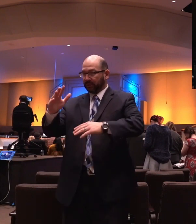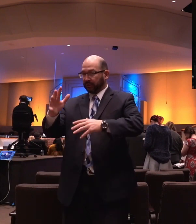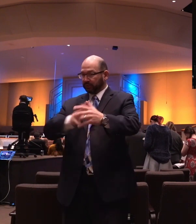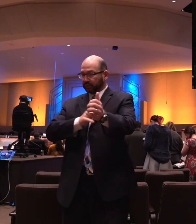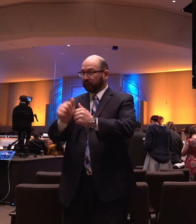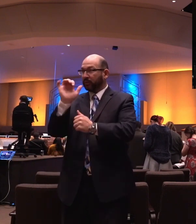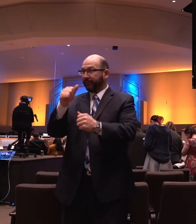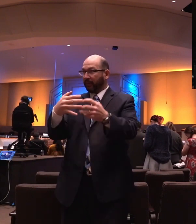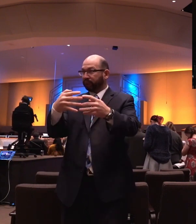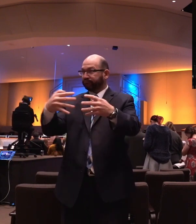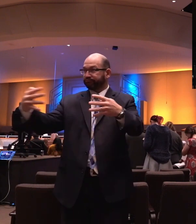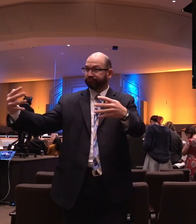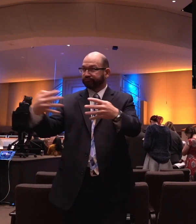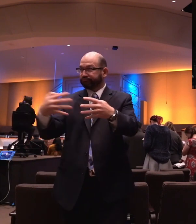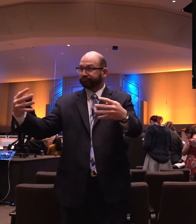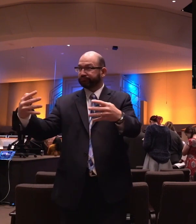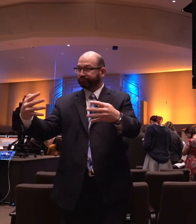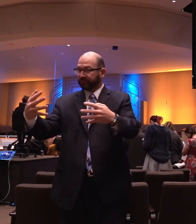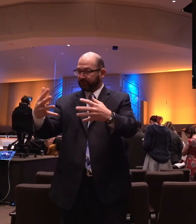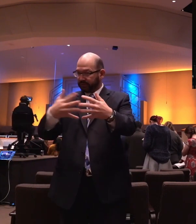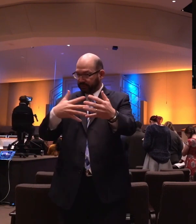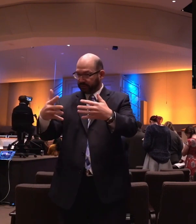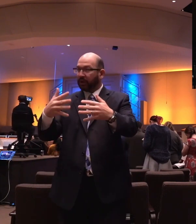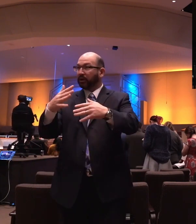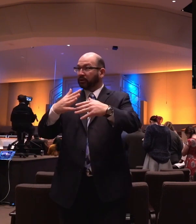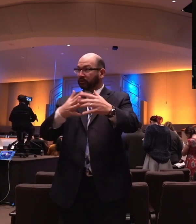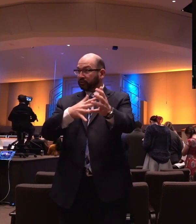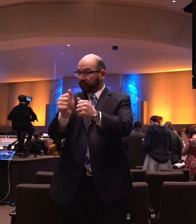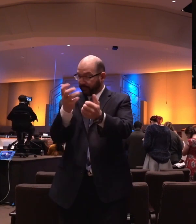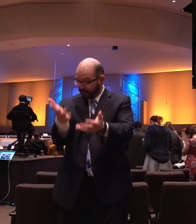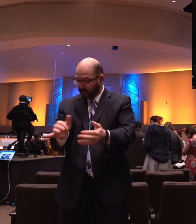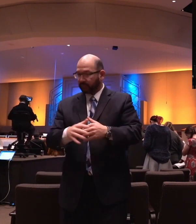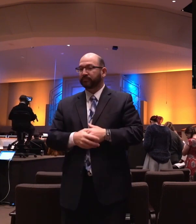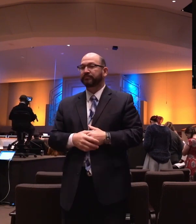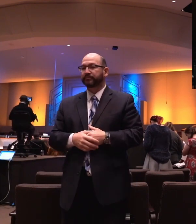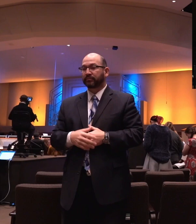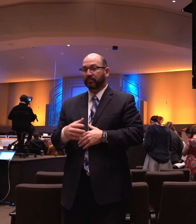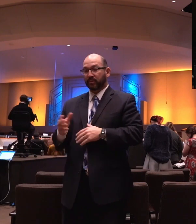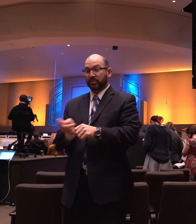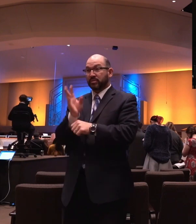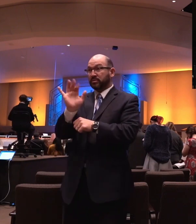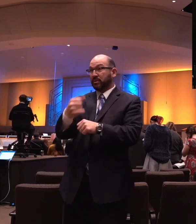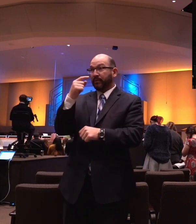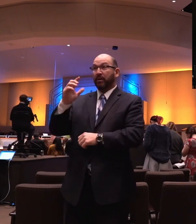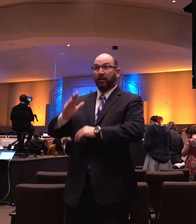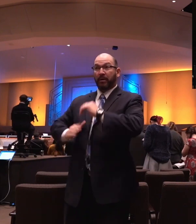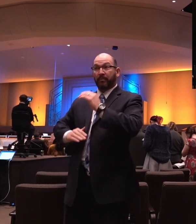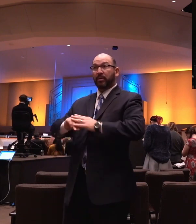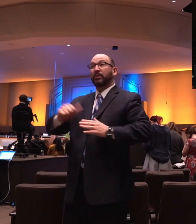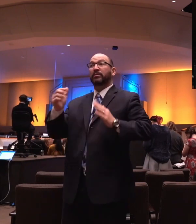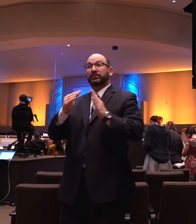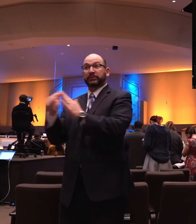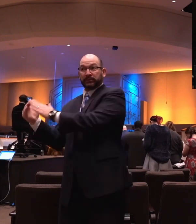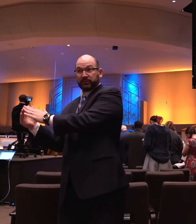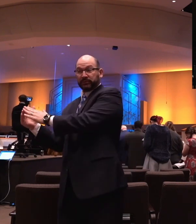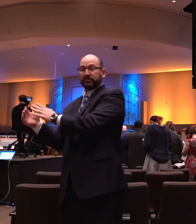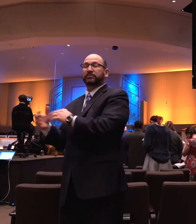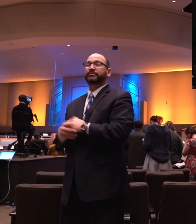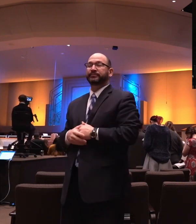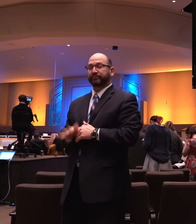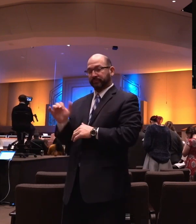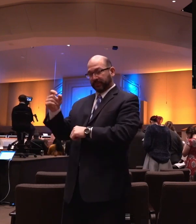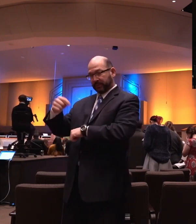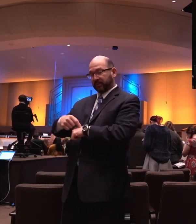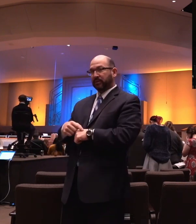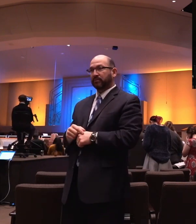thereof wherewith Basha was building and he built therewith Geba and Mizpah. And at that